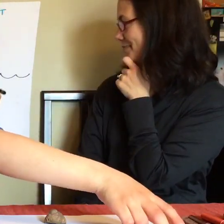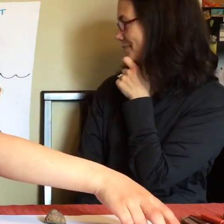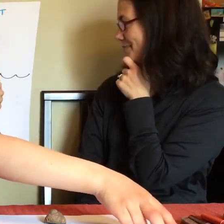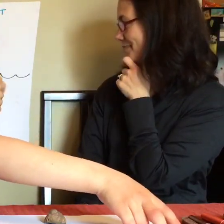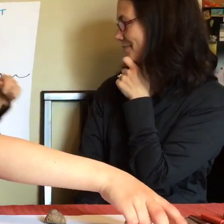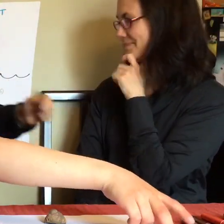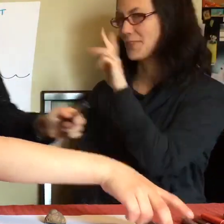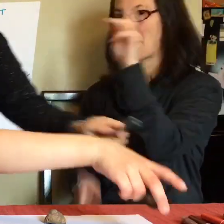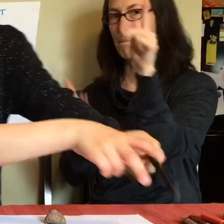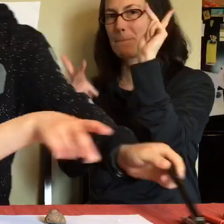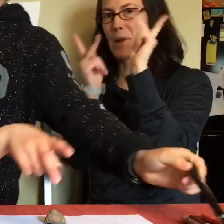Perfect.